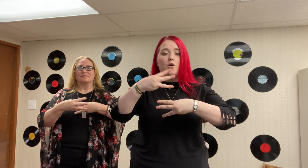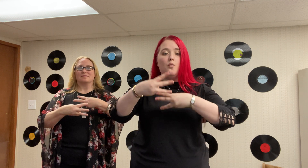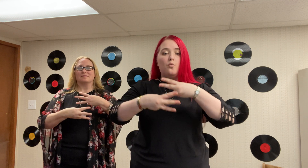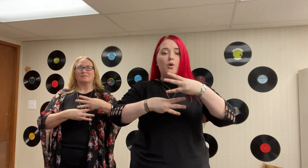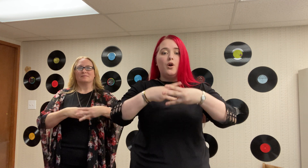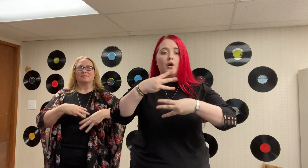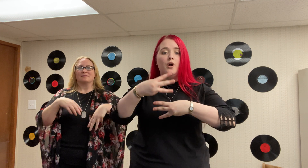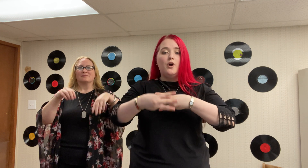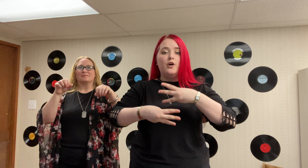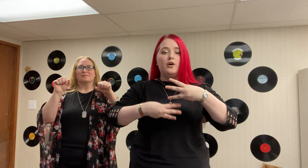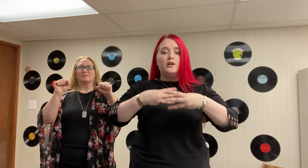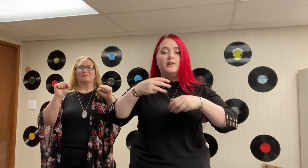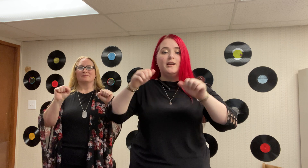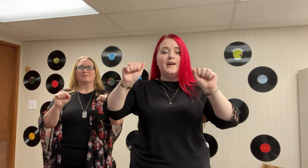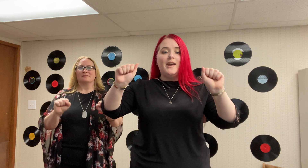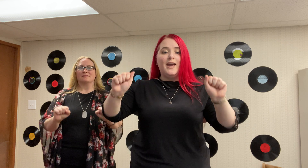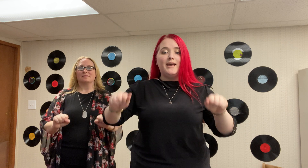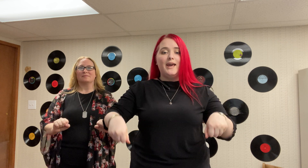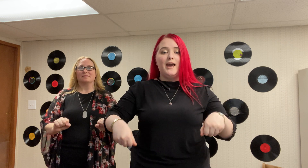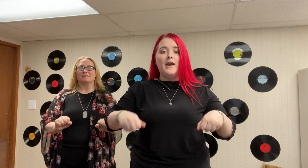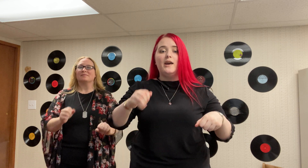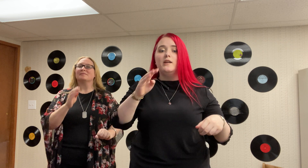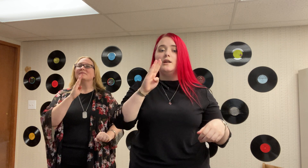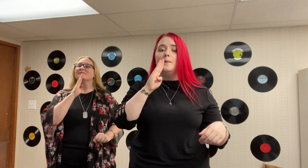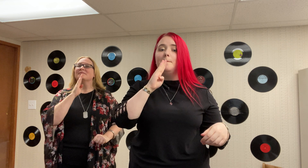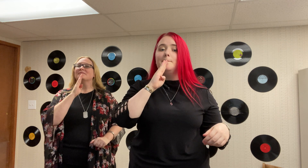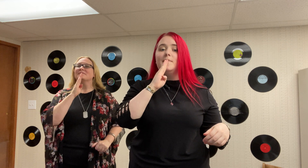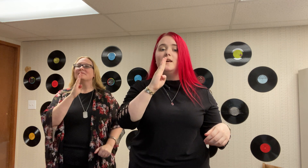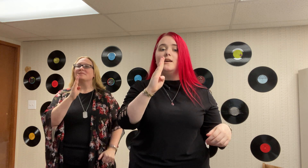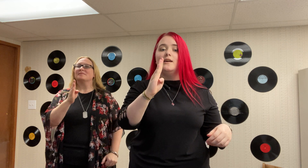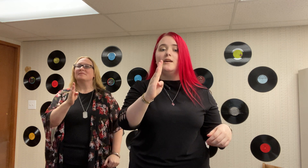the world can